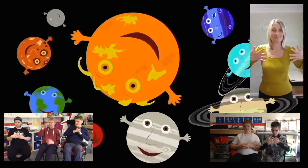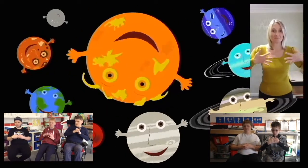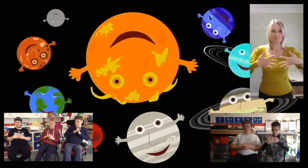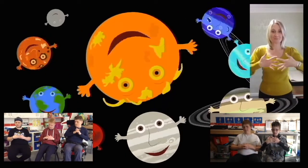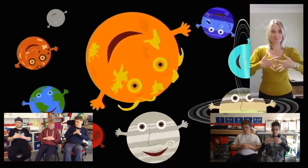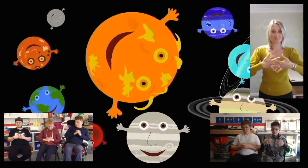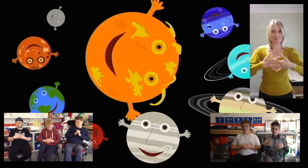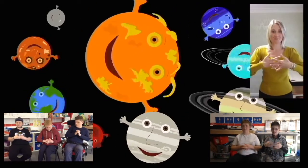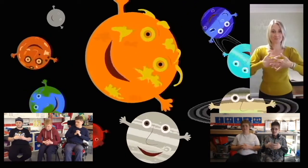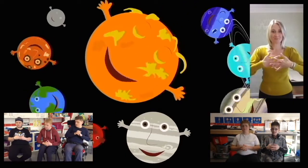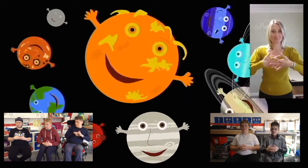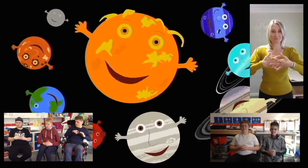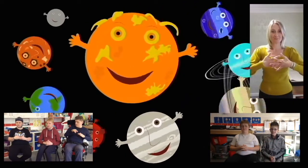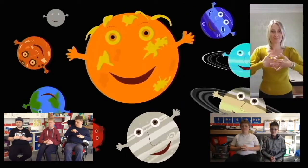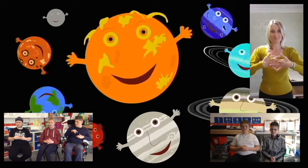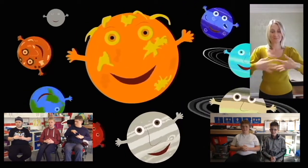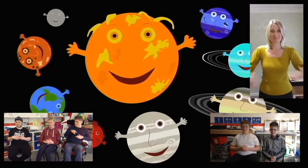solar system.